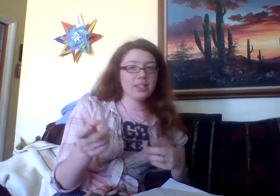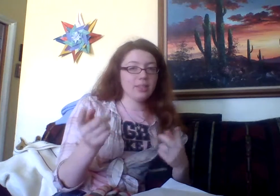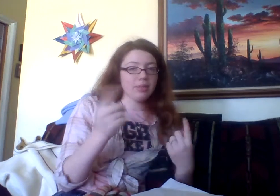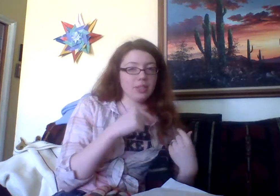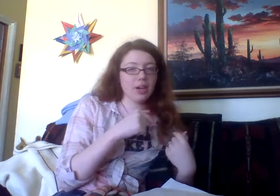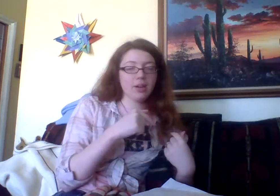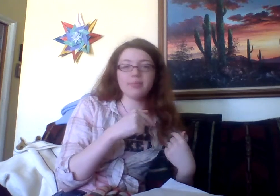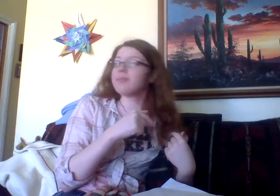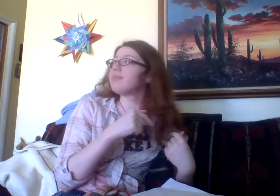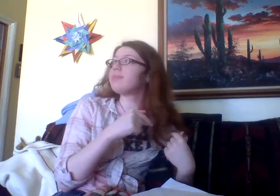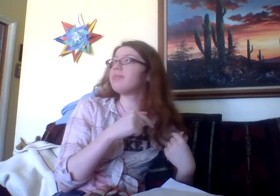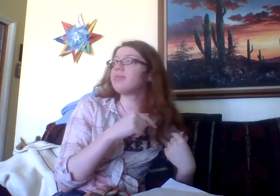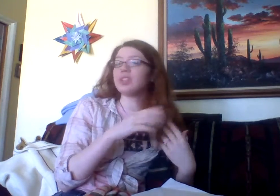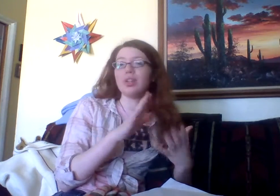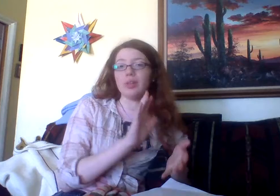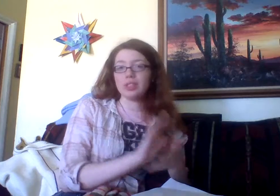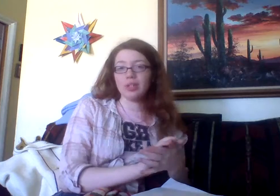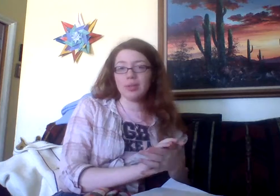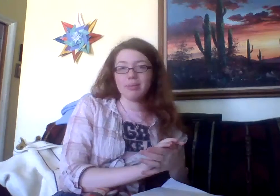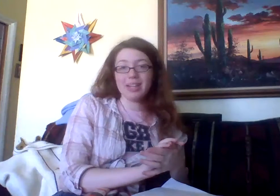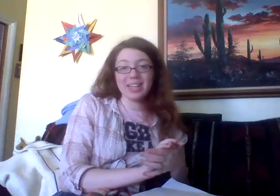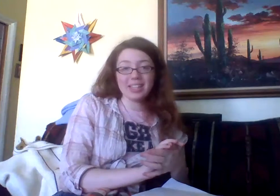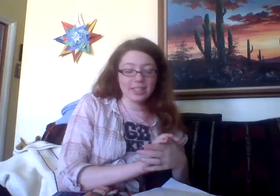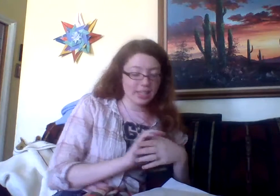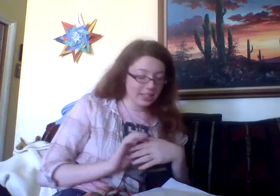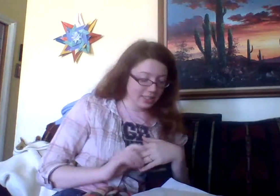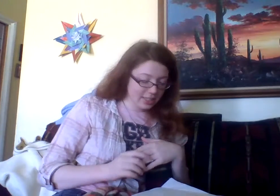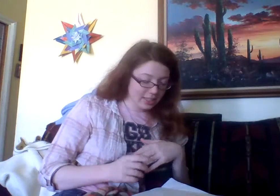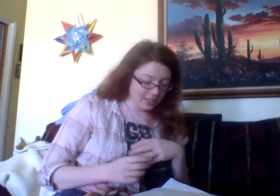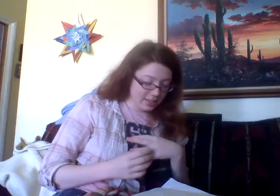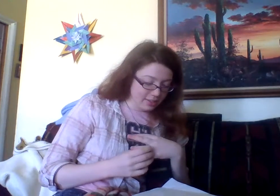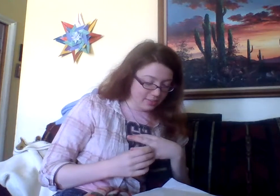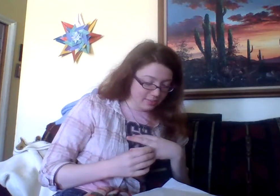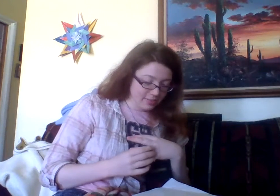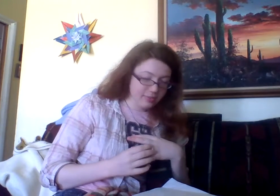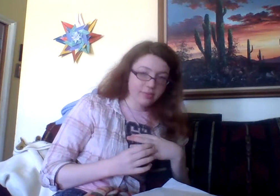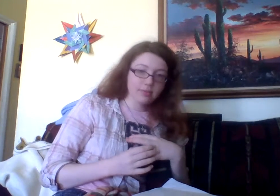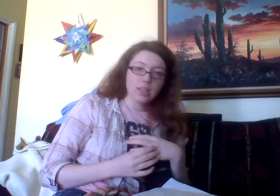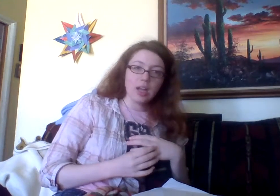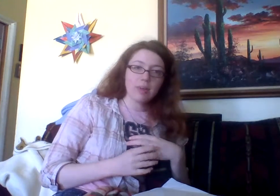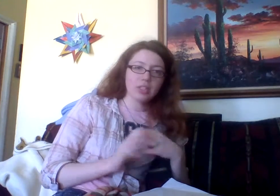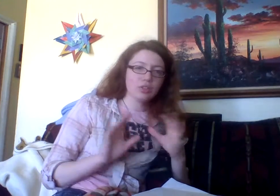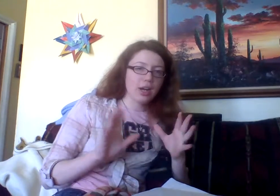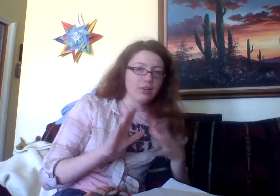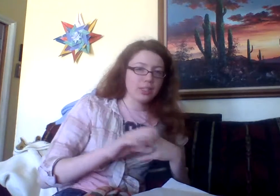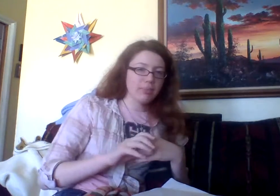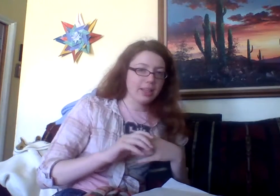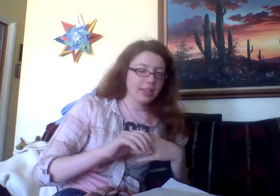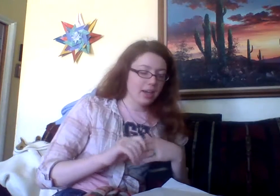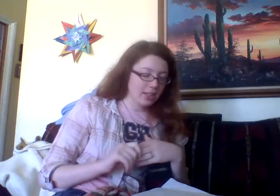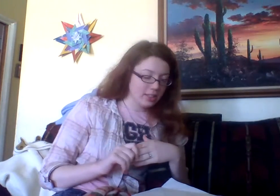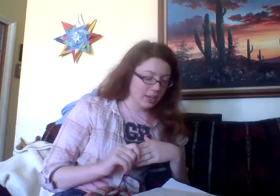them to come. So it still wouldn't make any sense. I'm just trying to explain the concept.